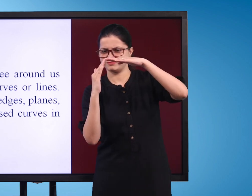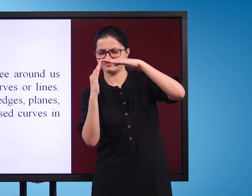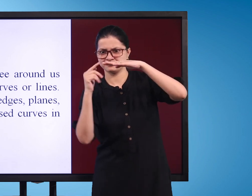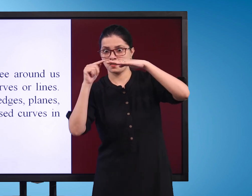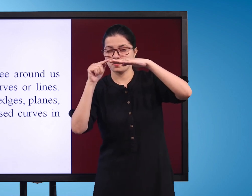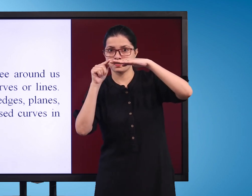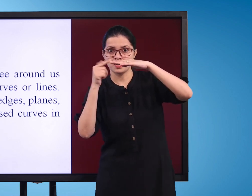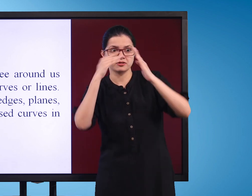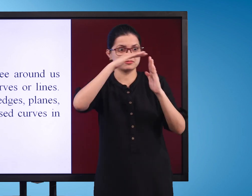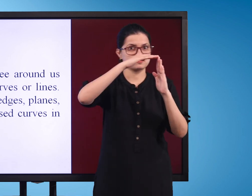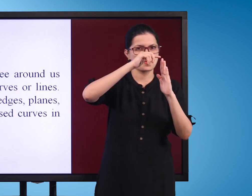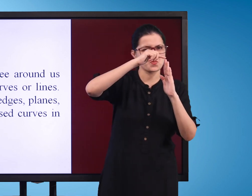edges,